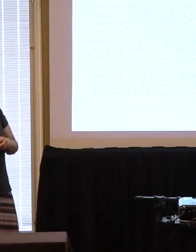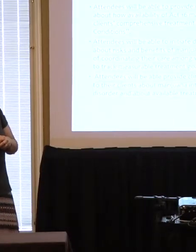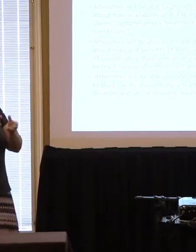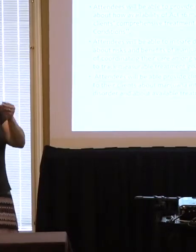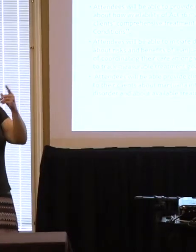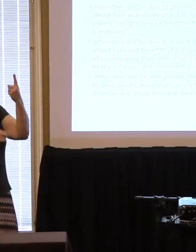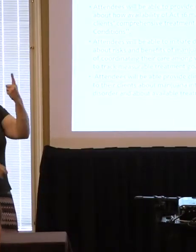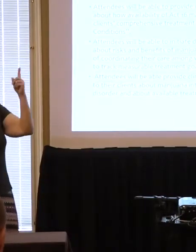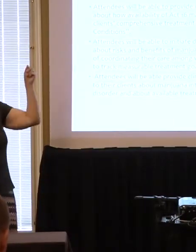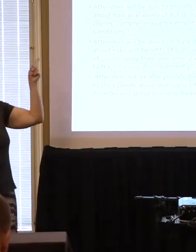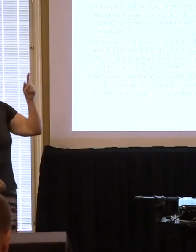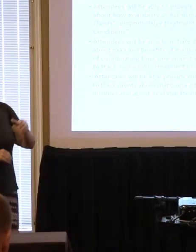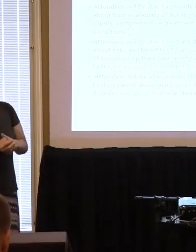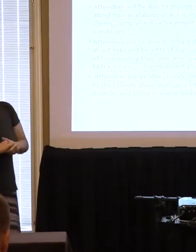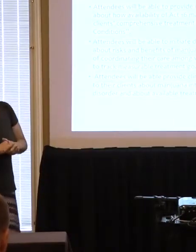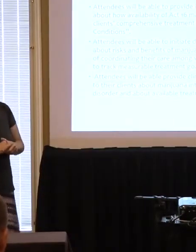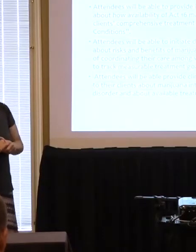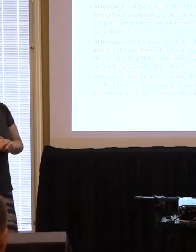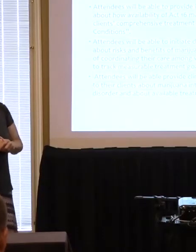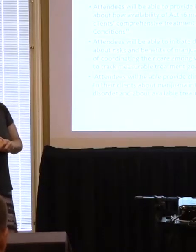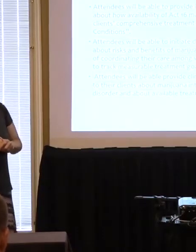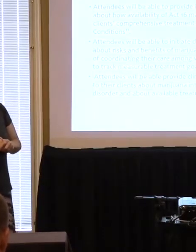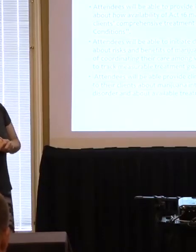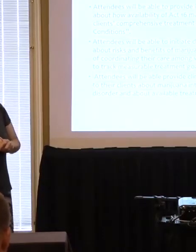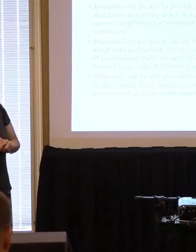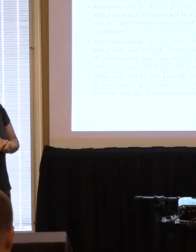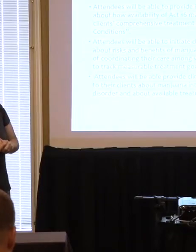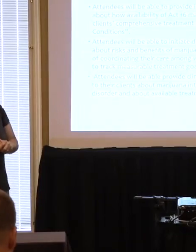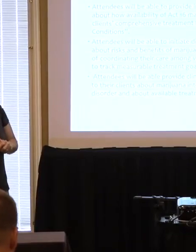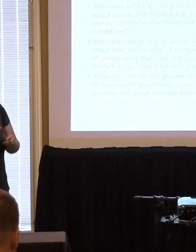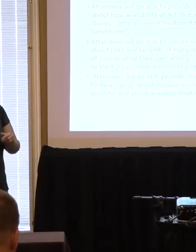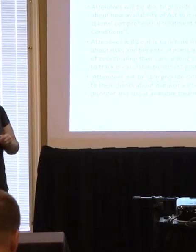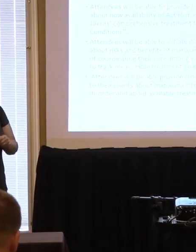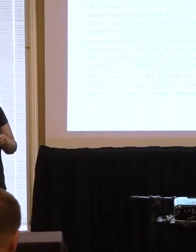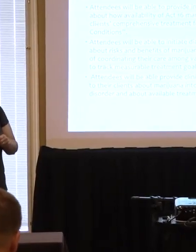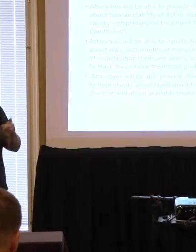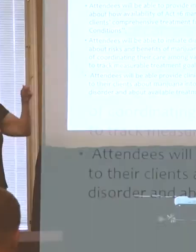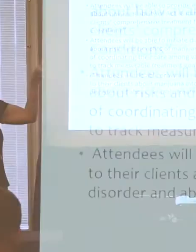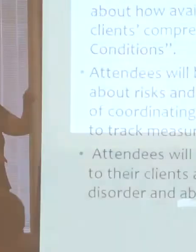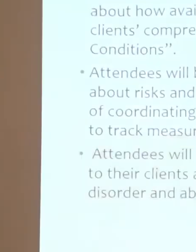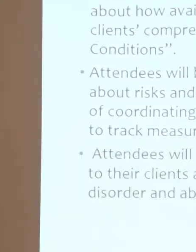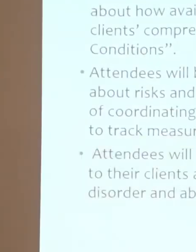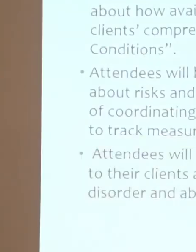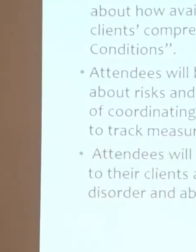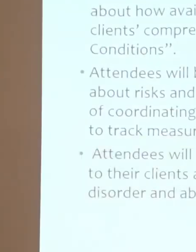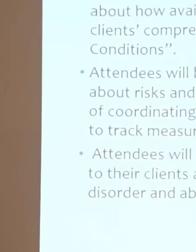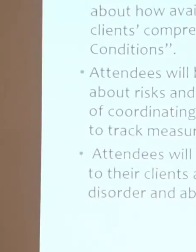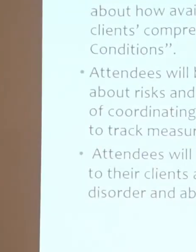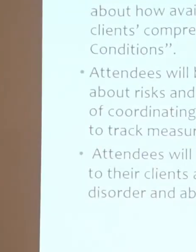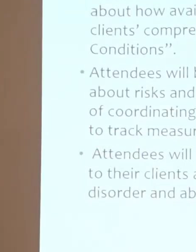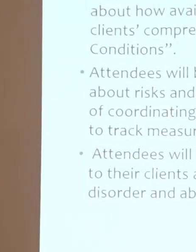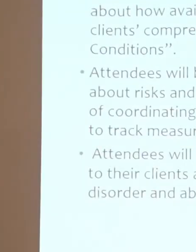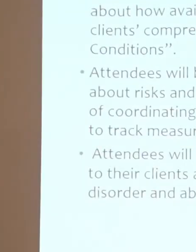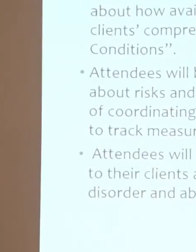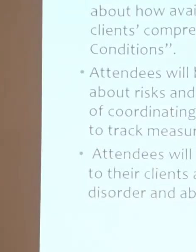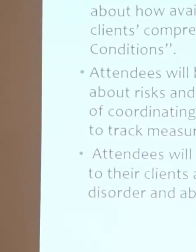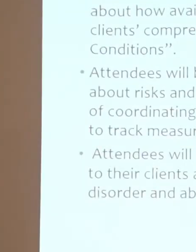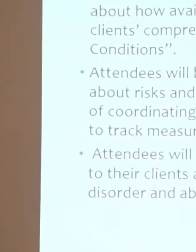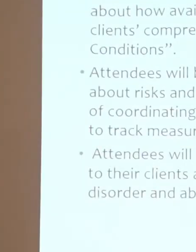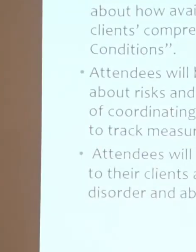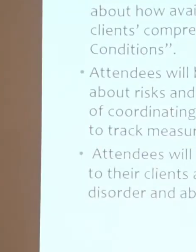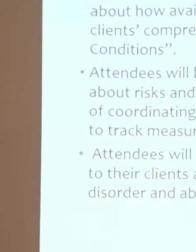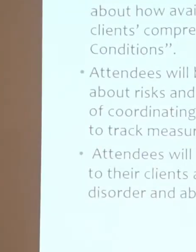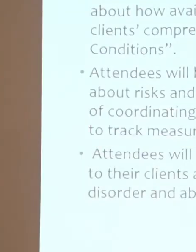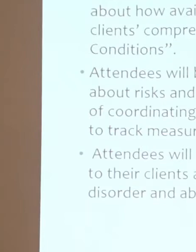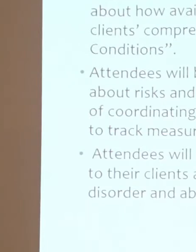objective number one, which is Act 16, marijuana in Pennsylvania, and the severe medical conditions